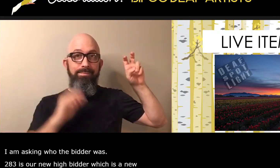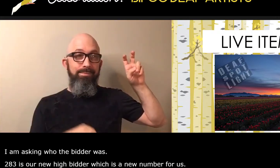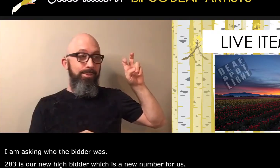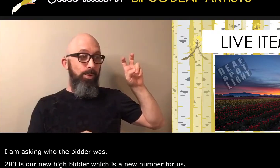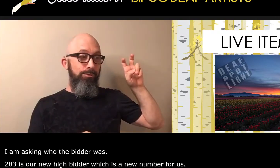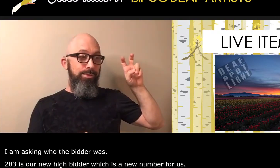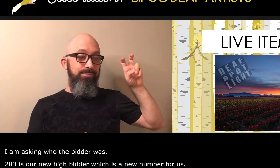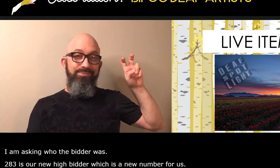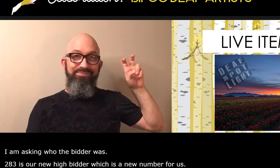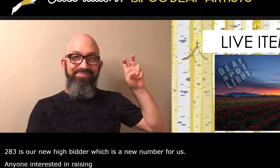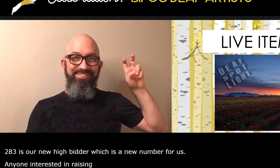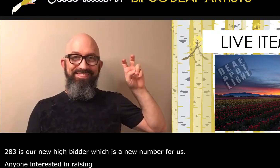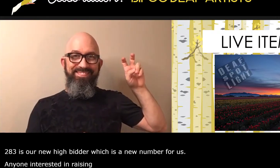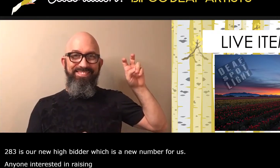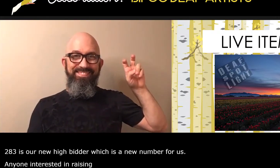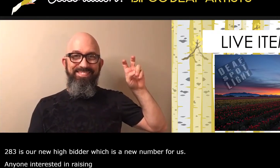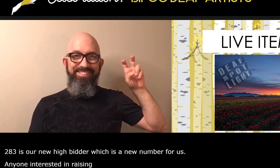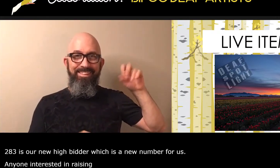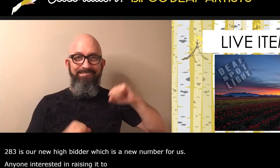$200?